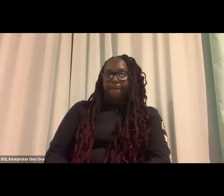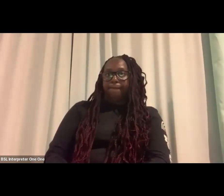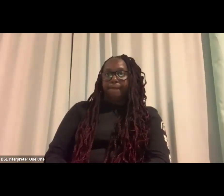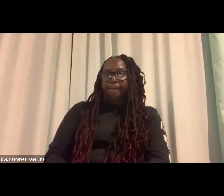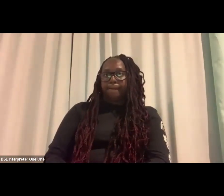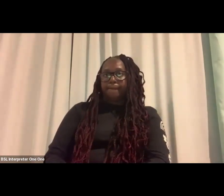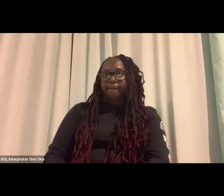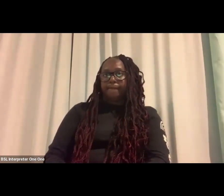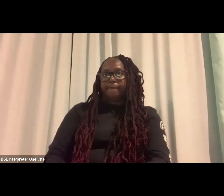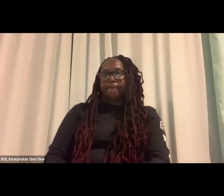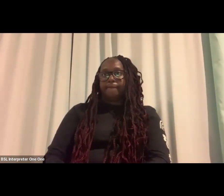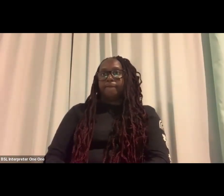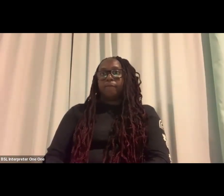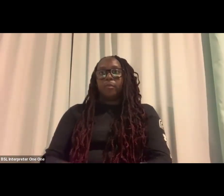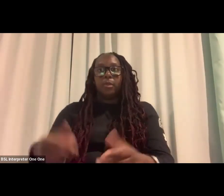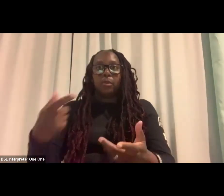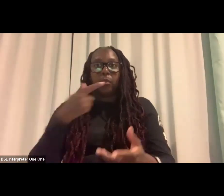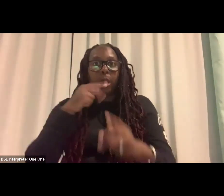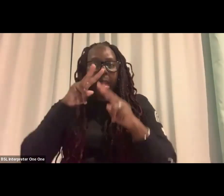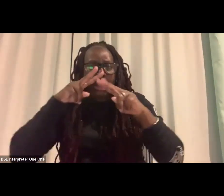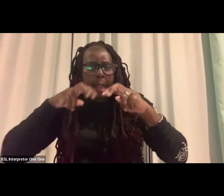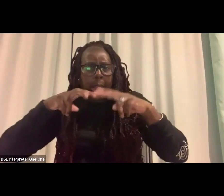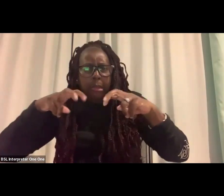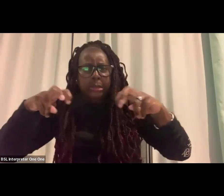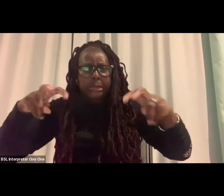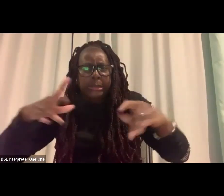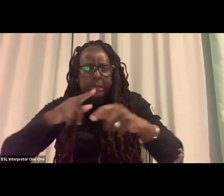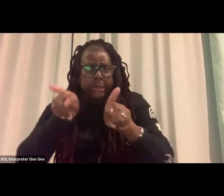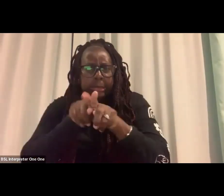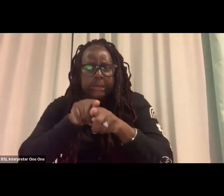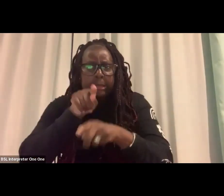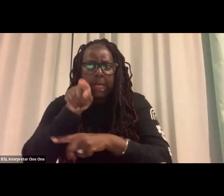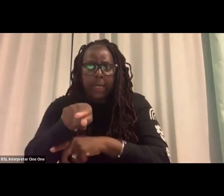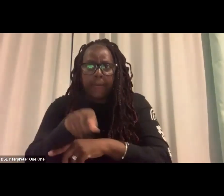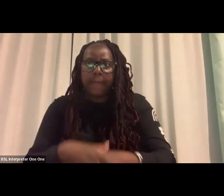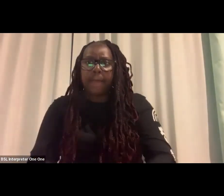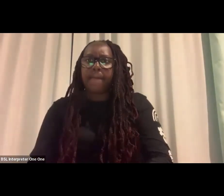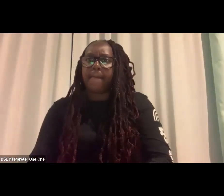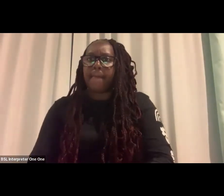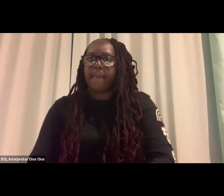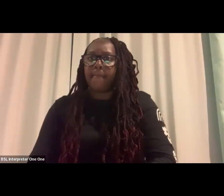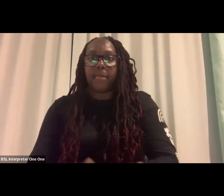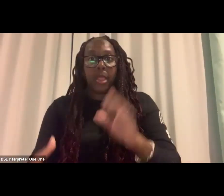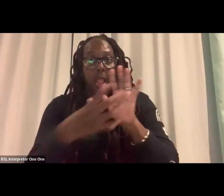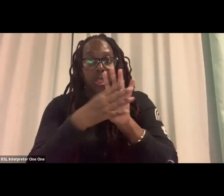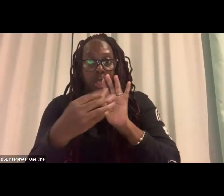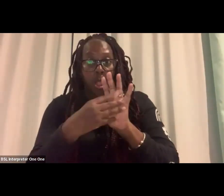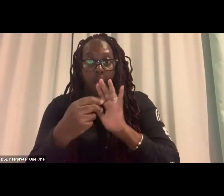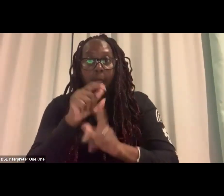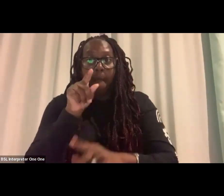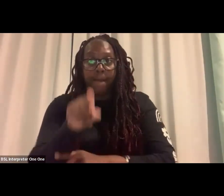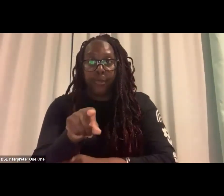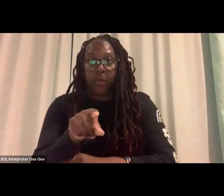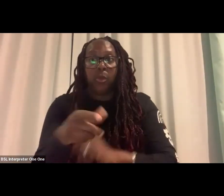So you have the axis of analysis and sub-axis of analysis. You have the example. So the axis will be,